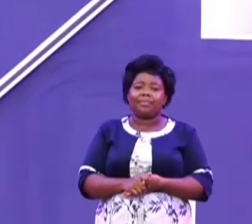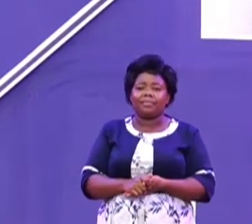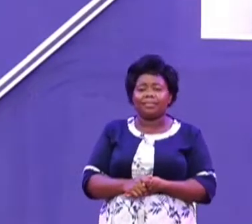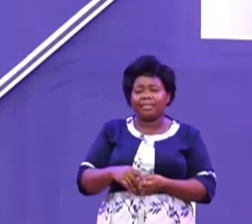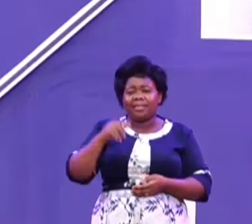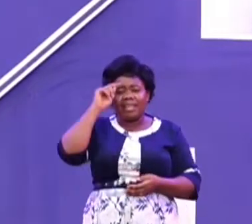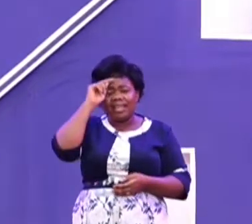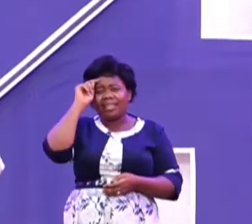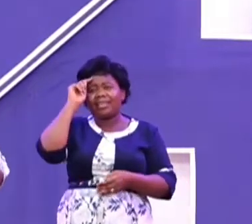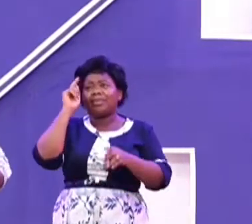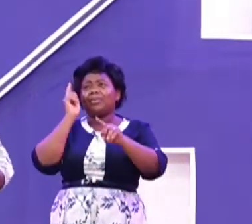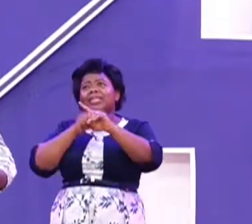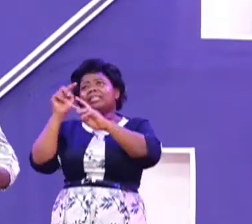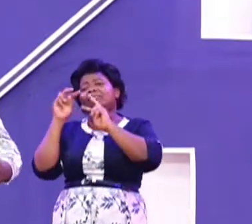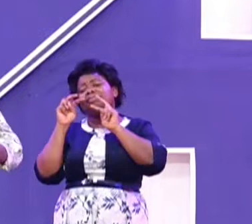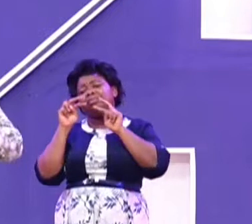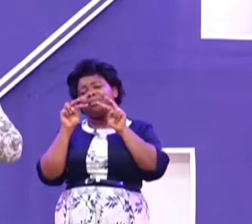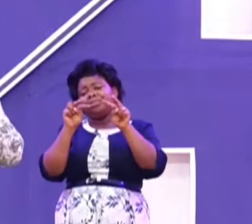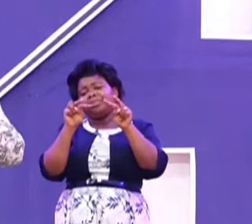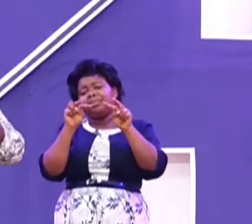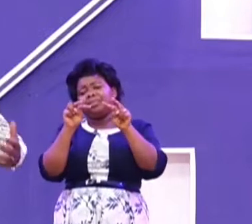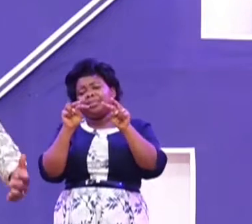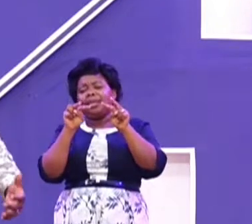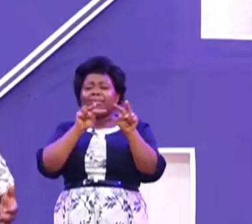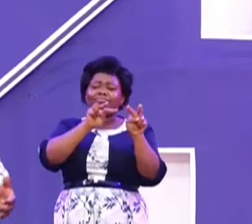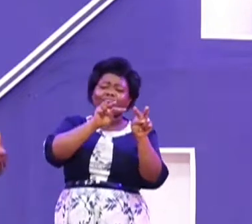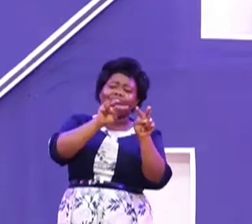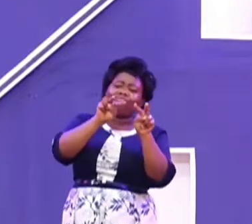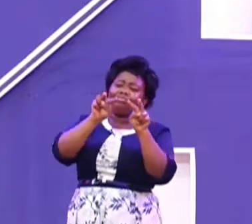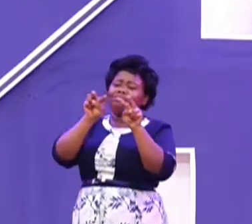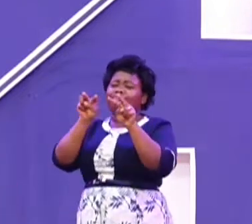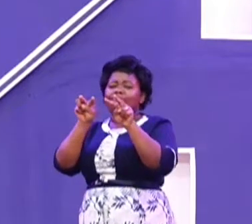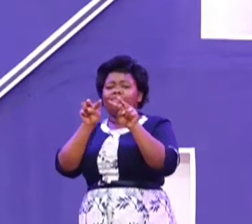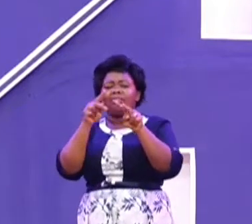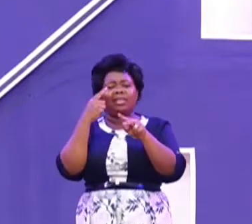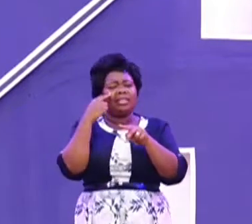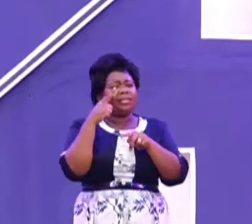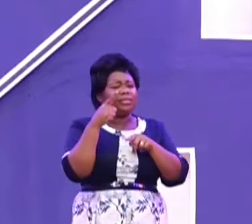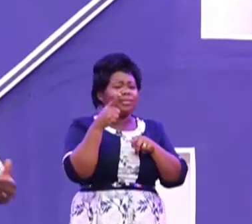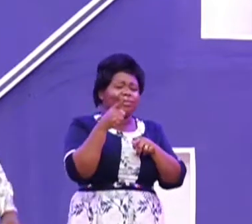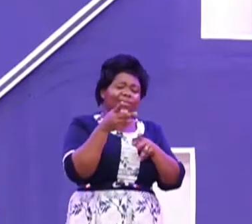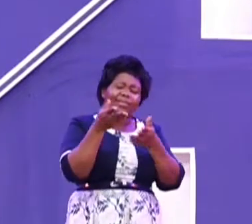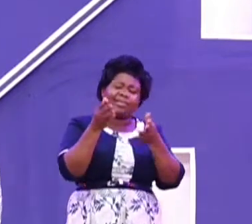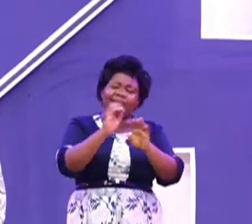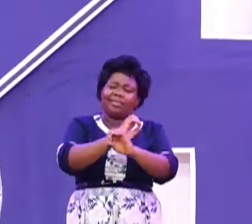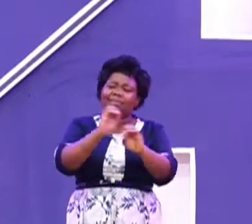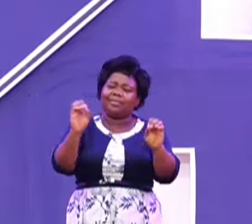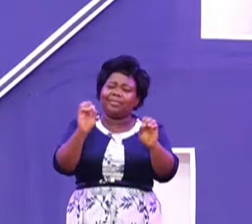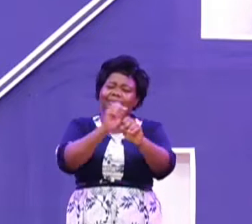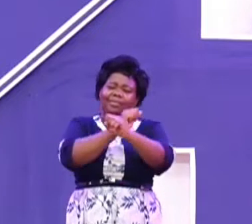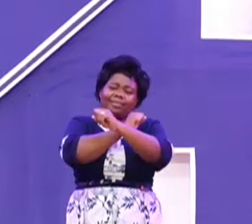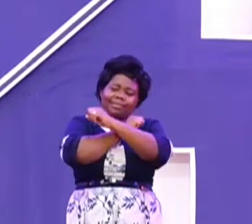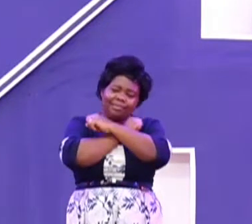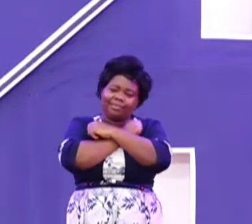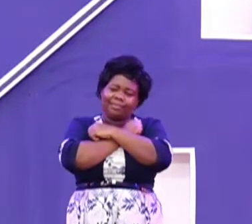Ndoza ye bwatunuulira. I think when he considers us. Natunuulira. And he keenly looks at us. Nalabanga tewali kwagala. And he sees there is no love